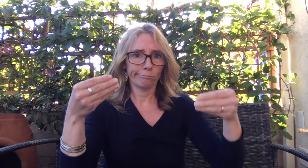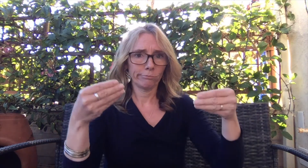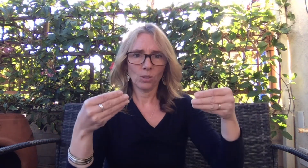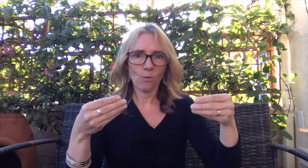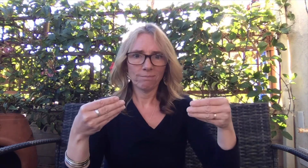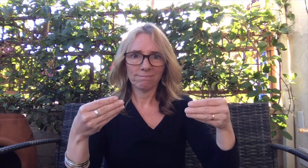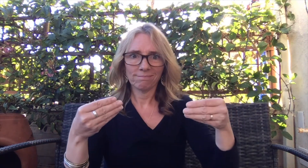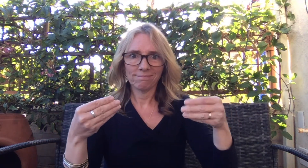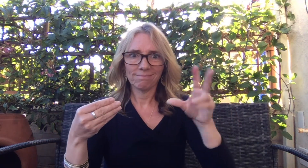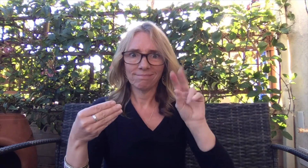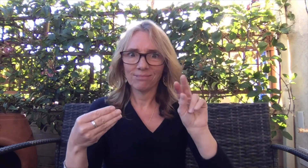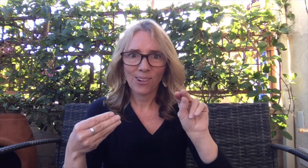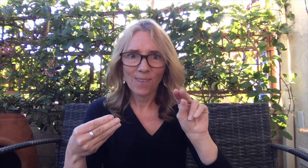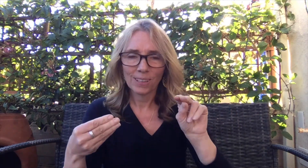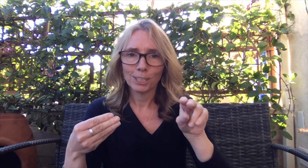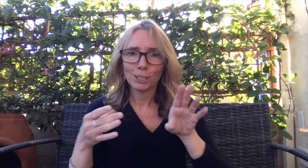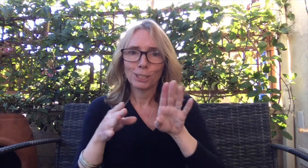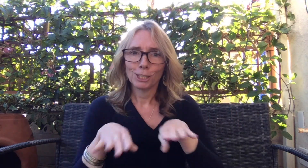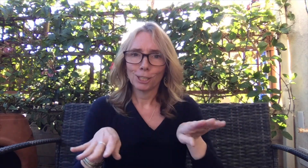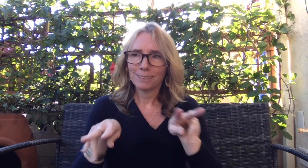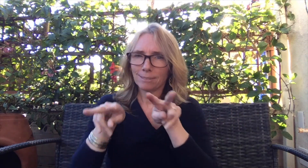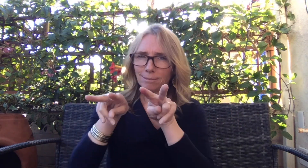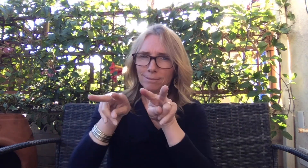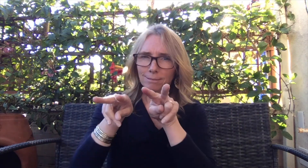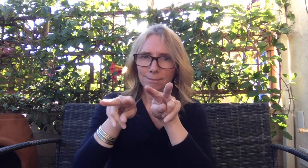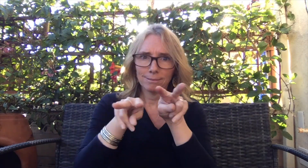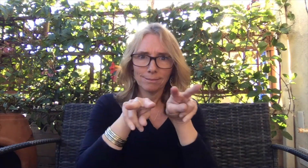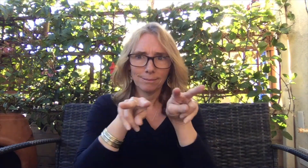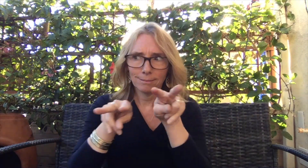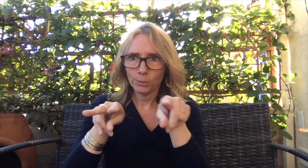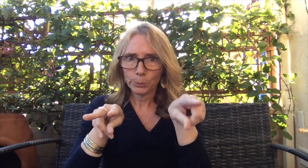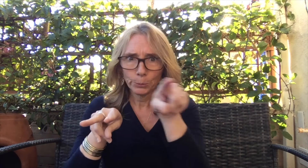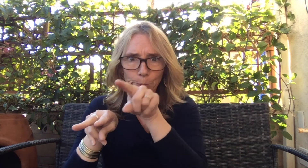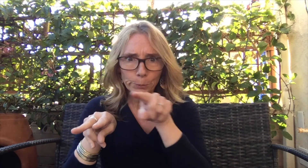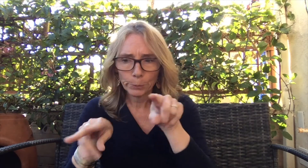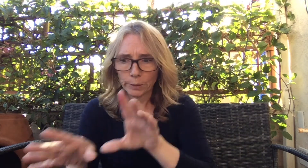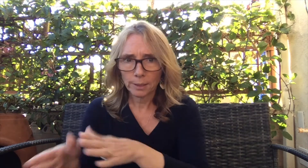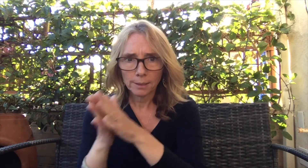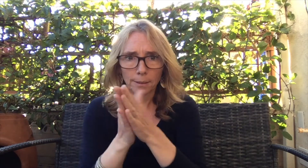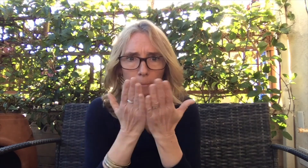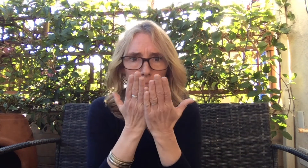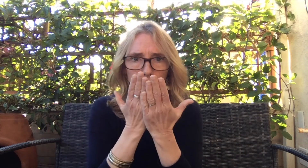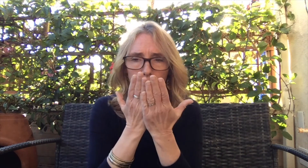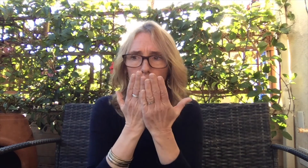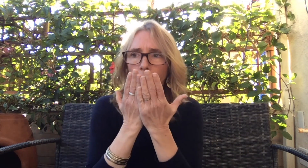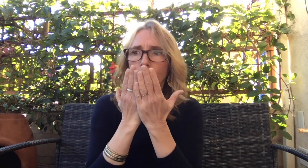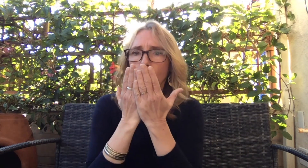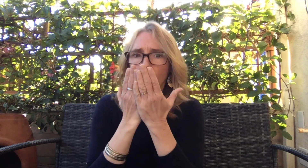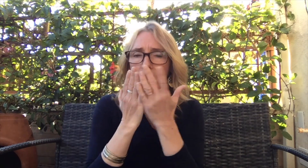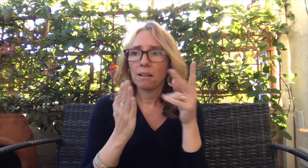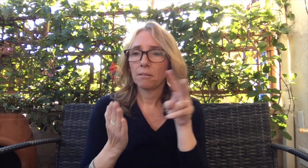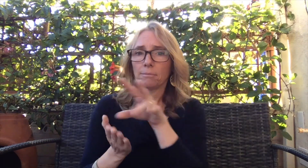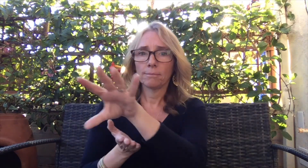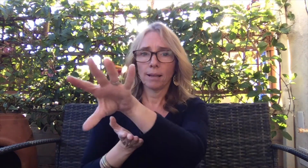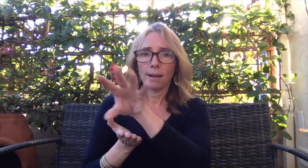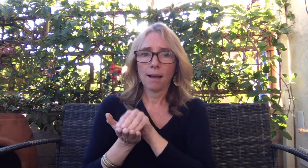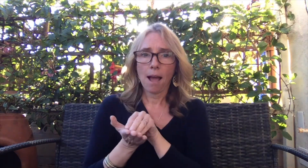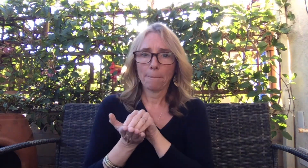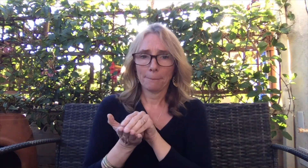if you saw somebody holding a book, right, upside down, you would know that that is not the appropriate way to hold a book.